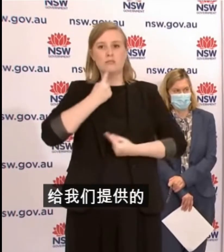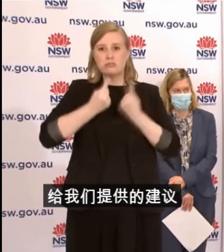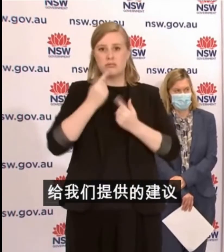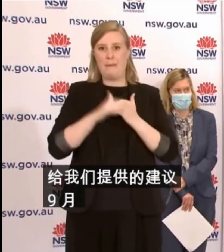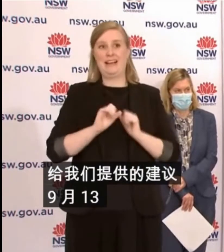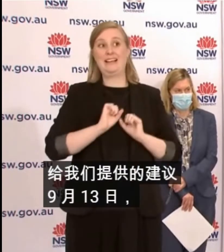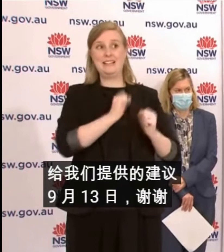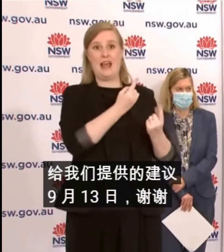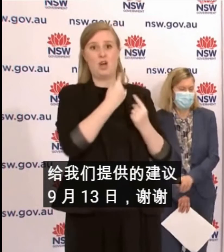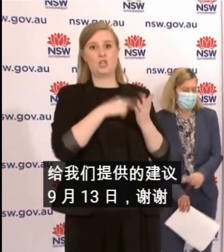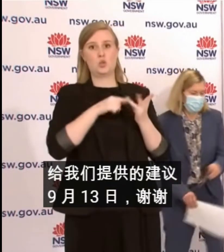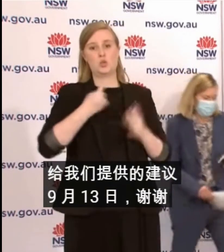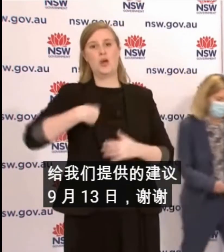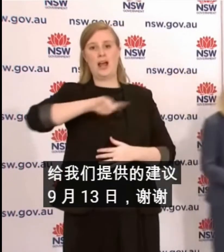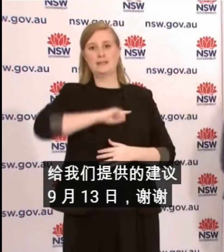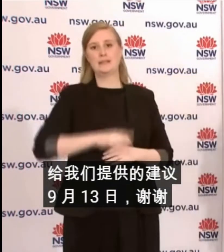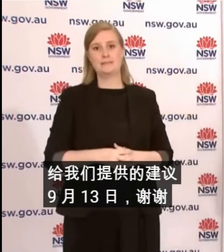the 13th of September. Thank you.